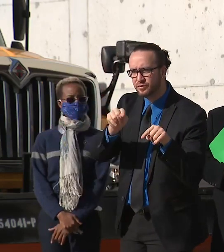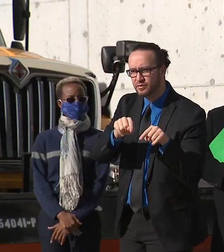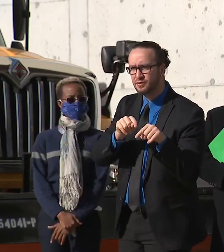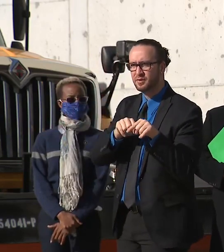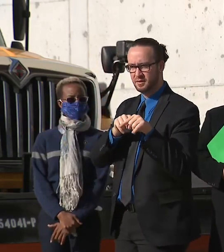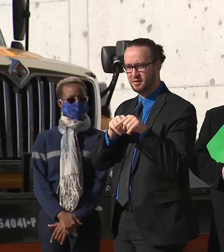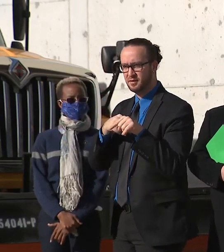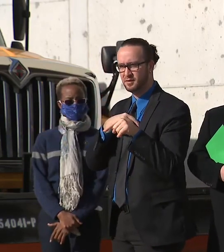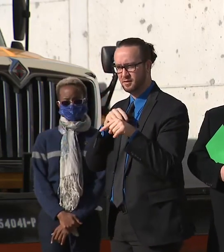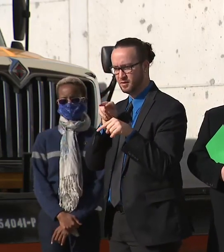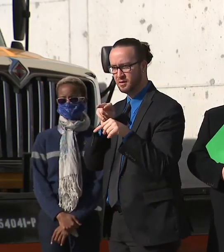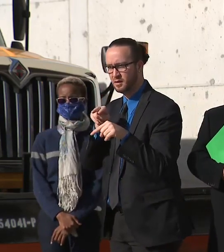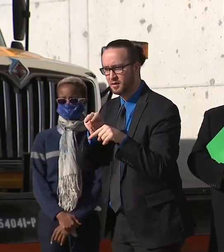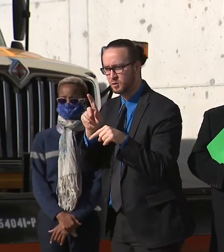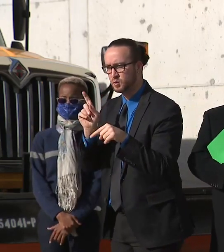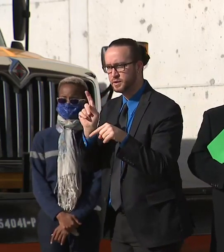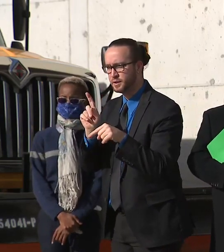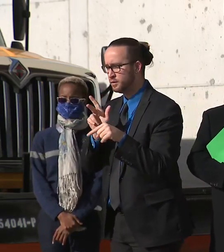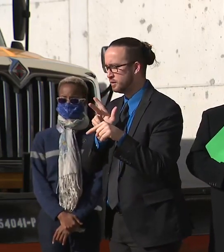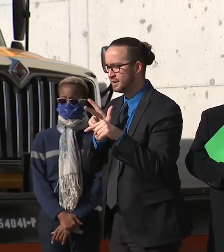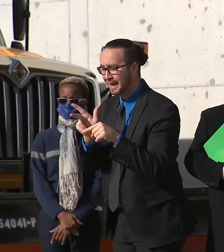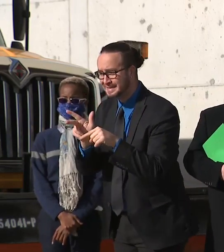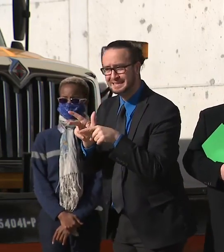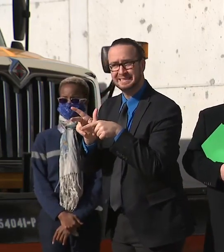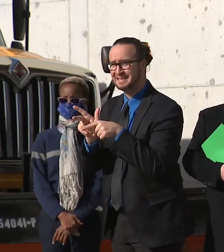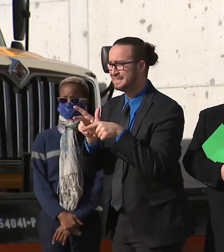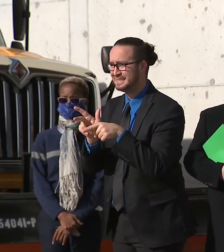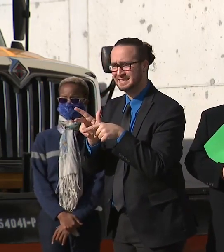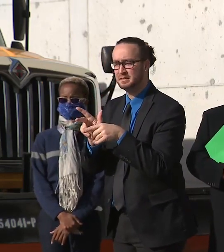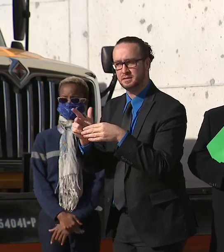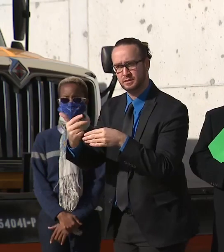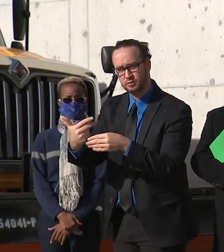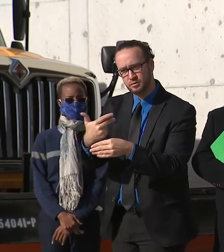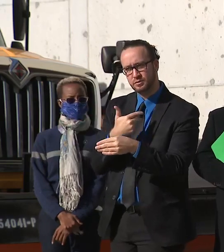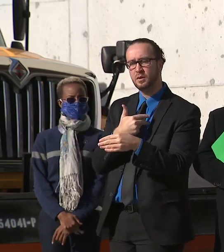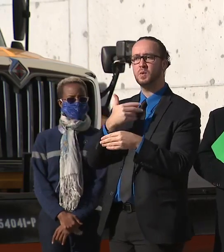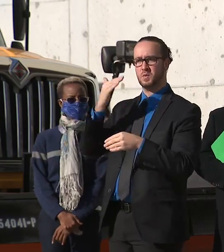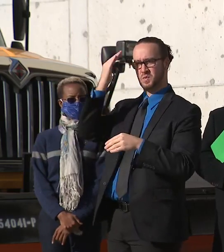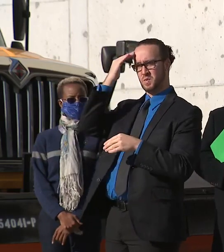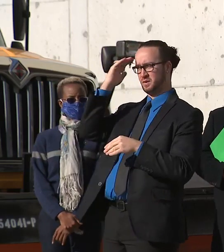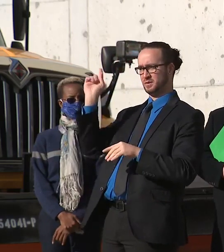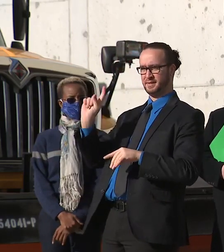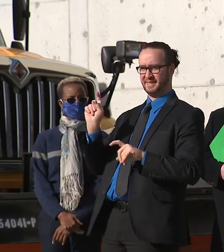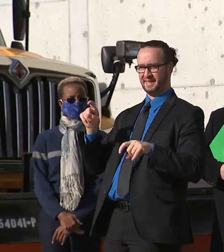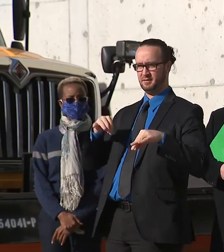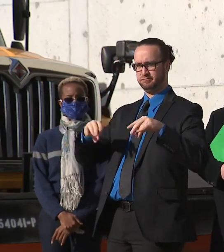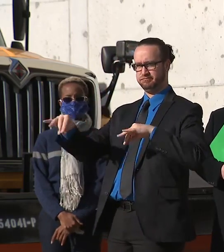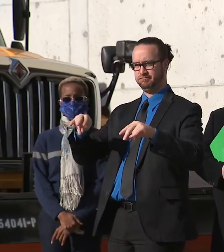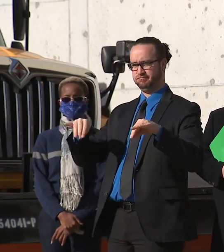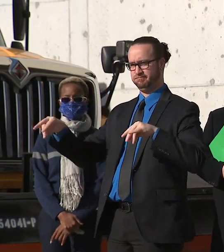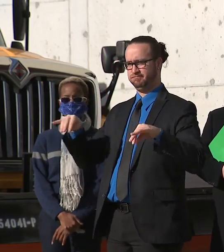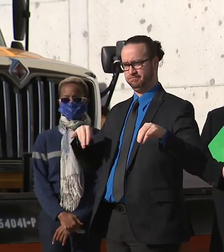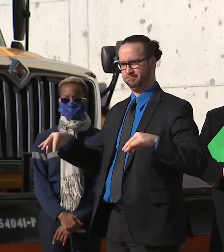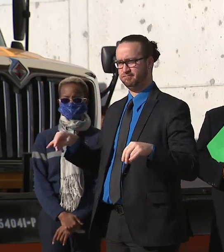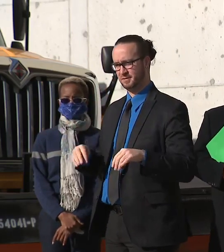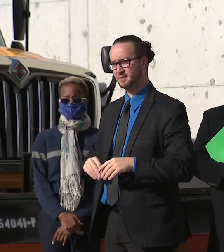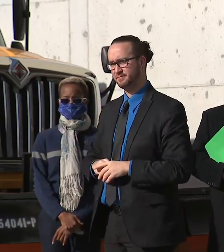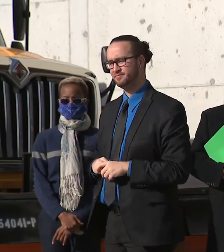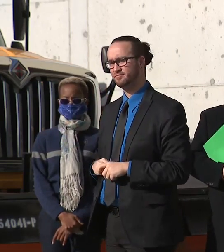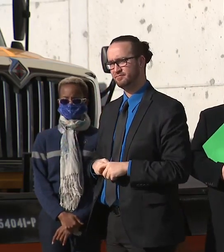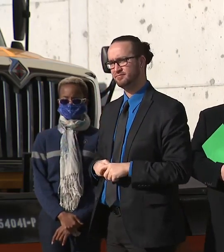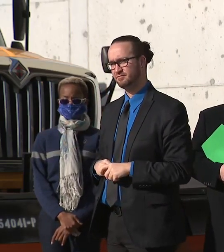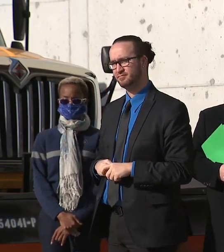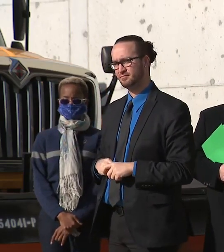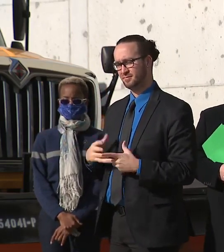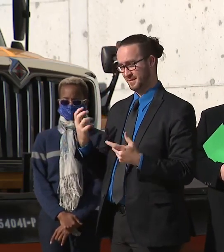know that we have to work together better as a region. 2020 has been challenging for us in many ways, but this has not hindered